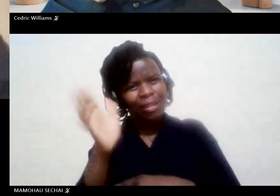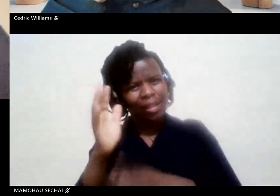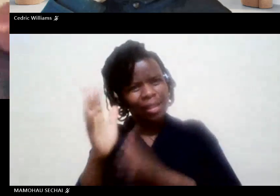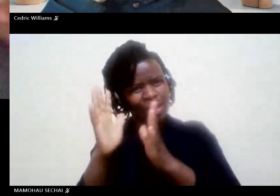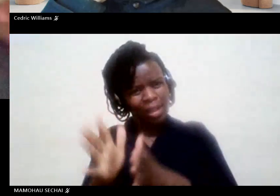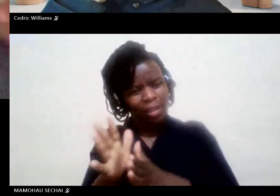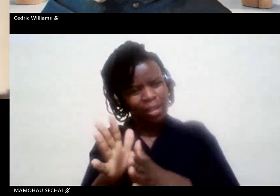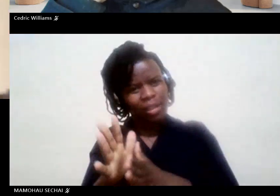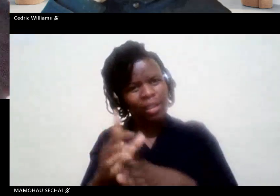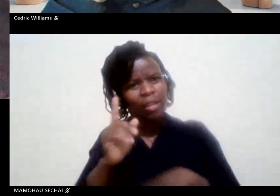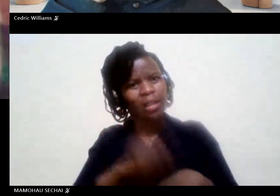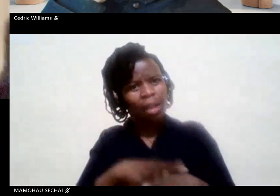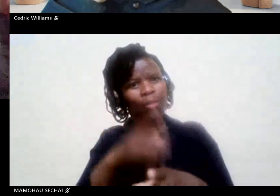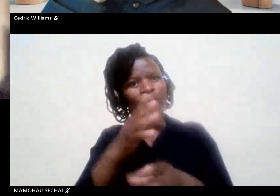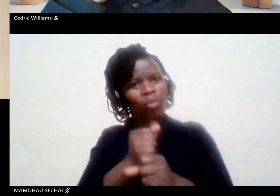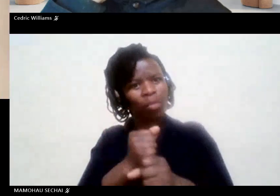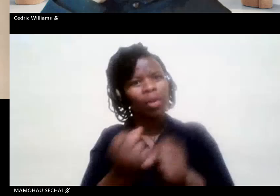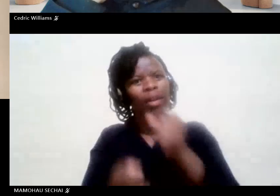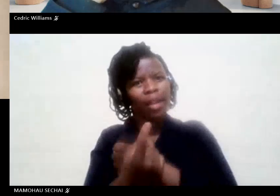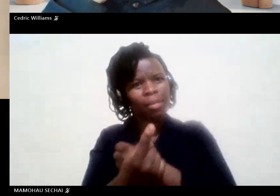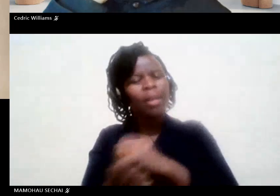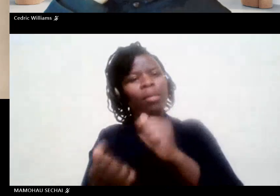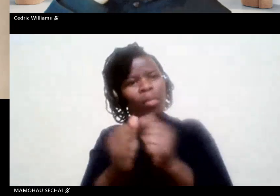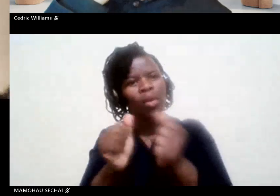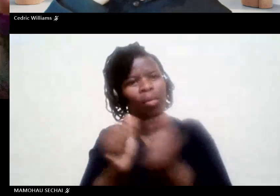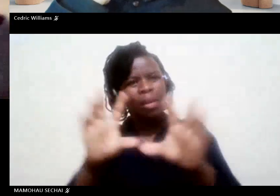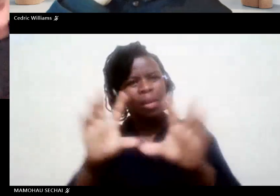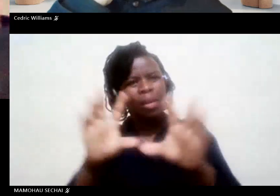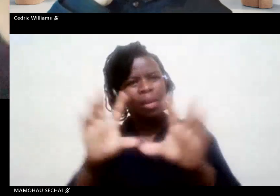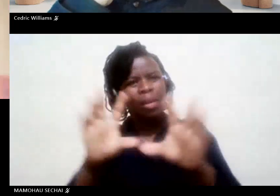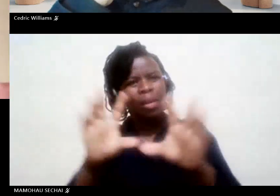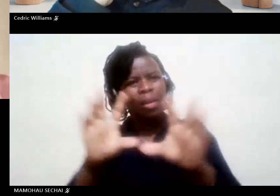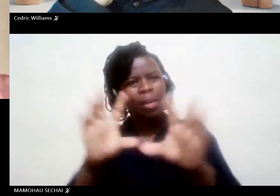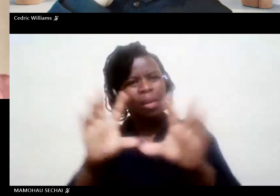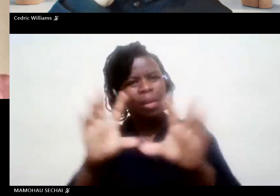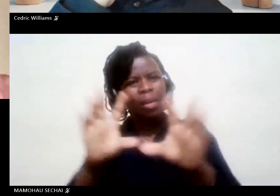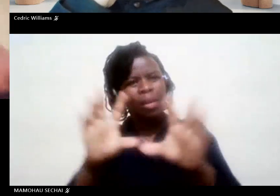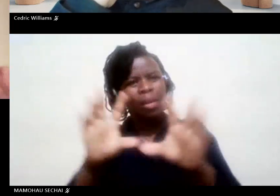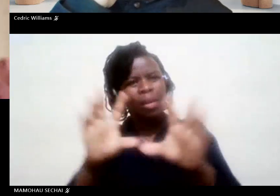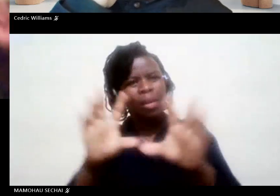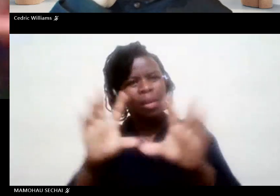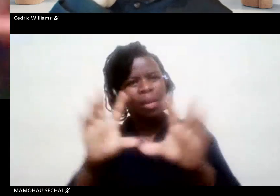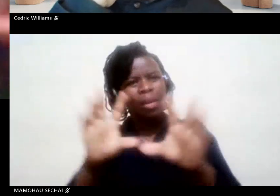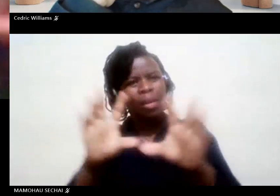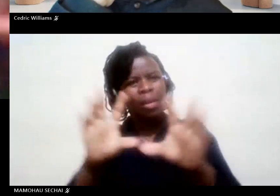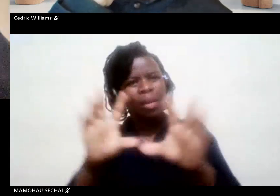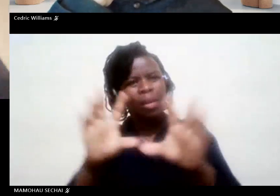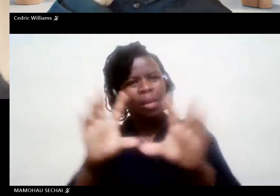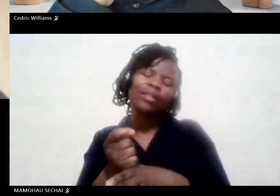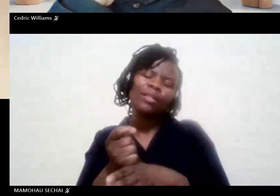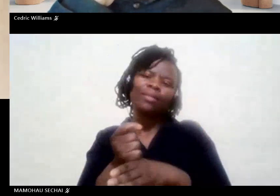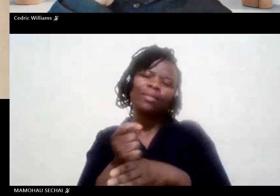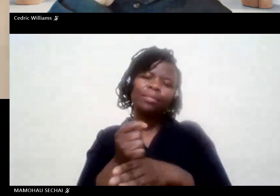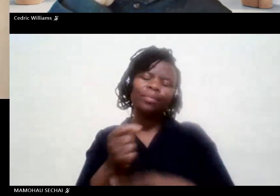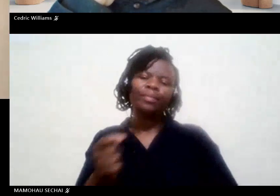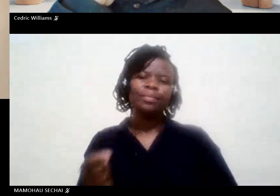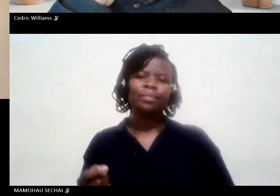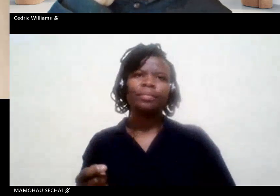bullying happening, there's a problem with the home training. And that person is experiencing